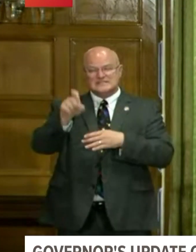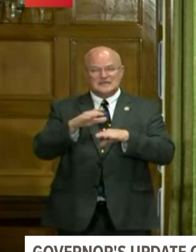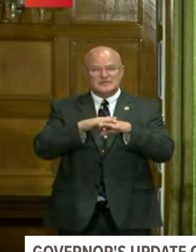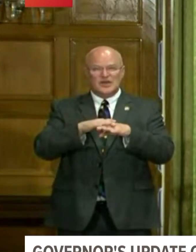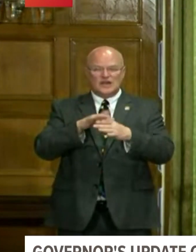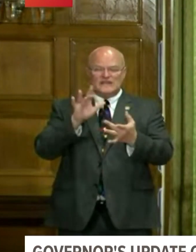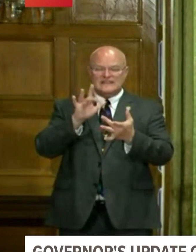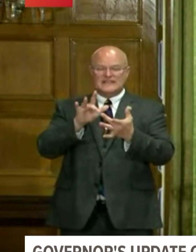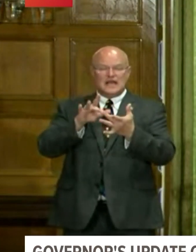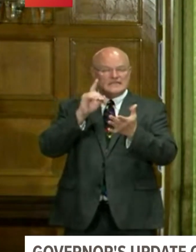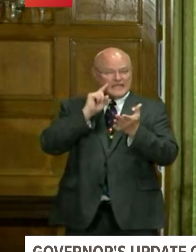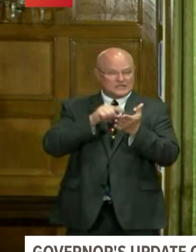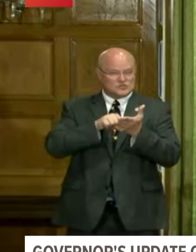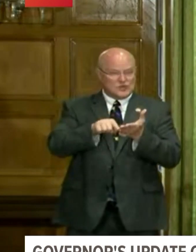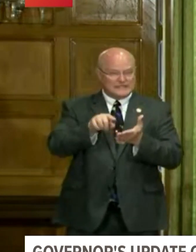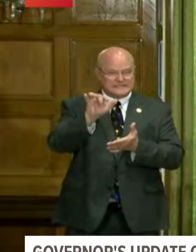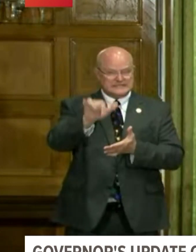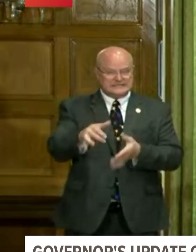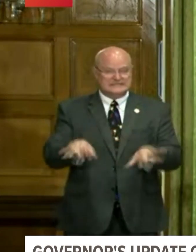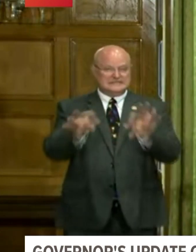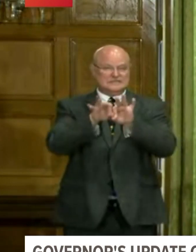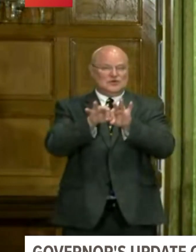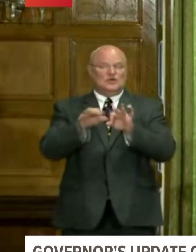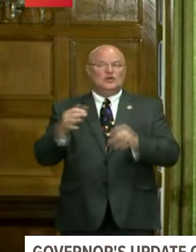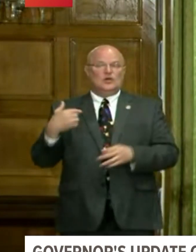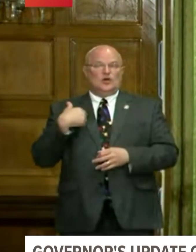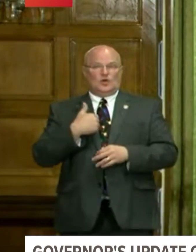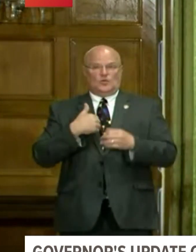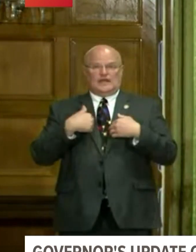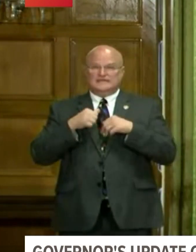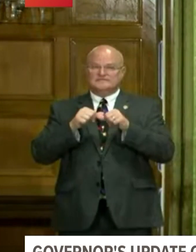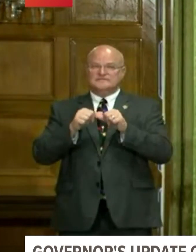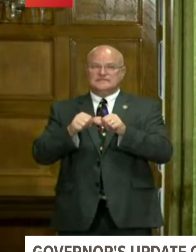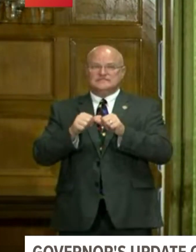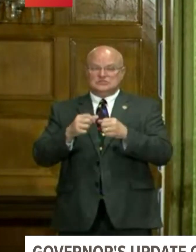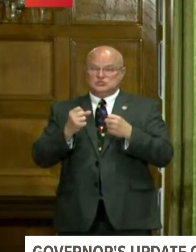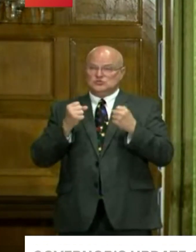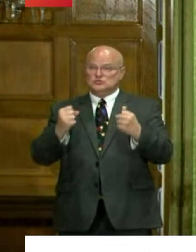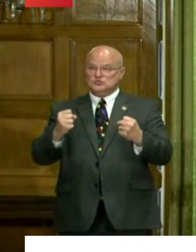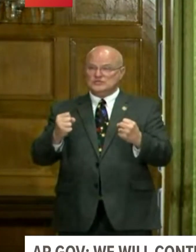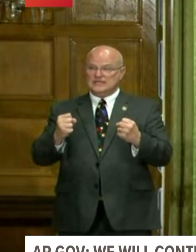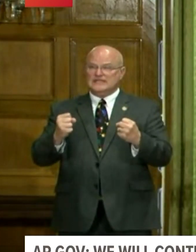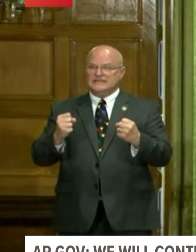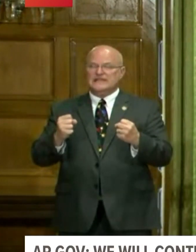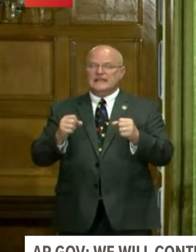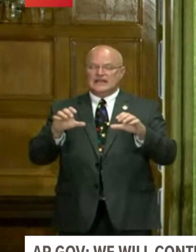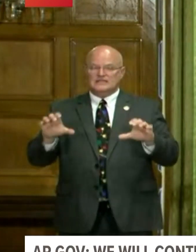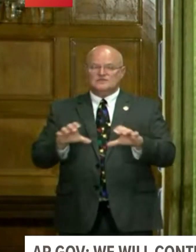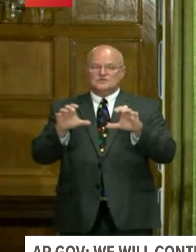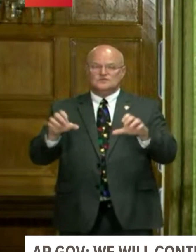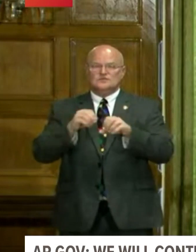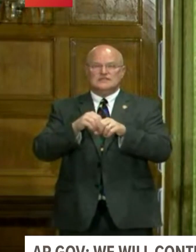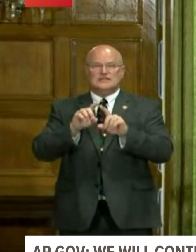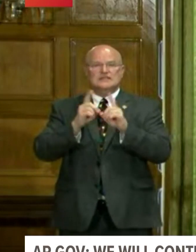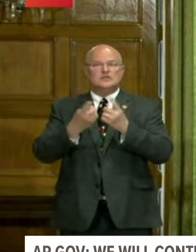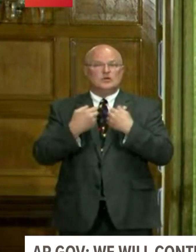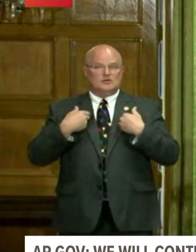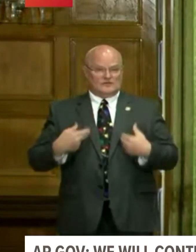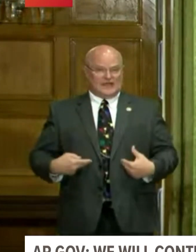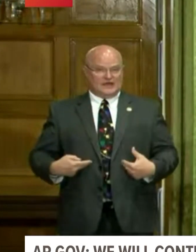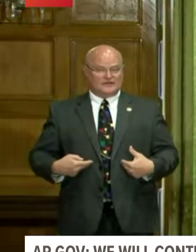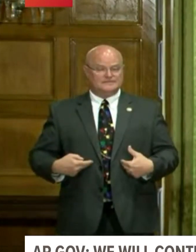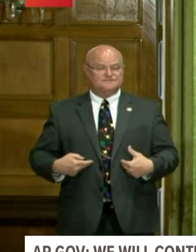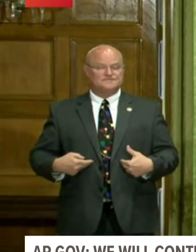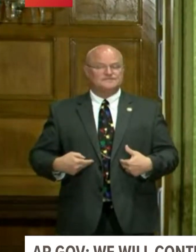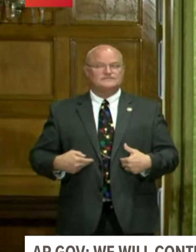on the contact tracing, and that's what we have continued strength and capacity in the Department of Health.